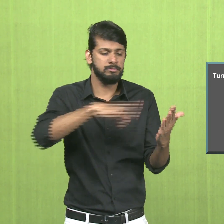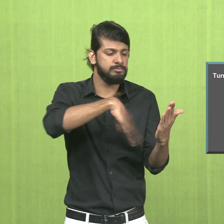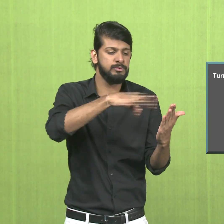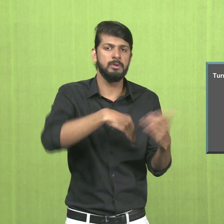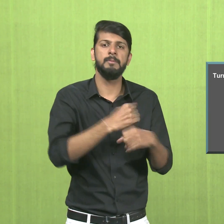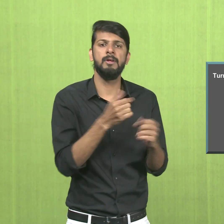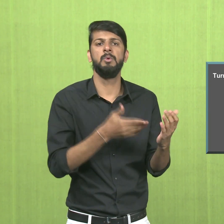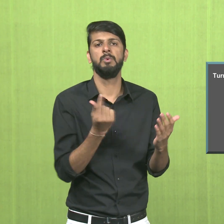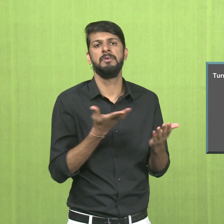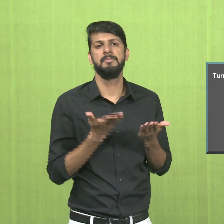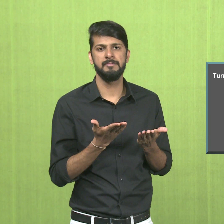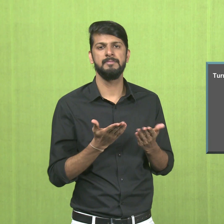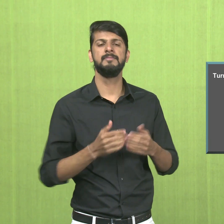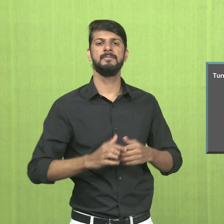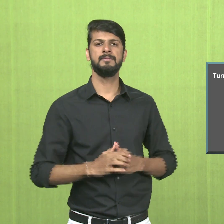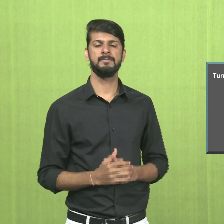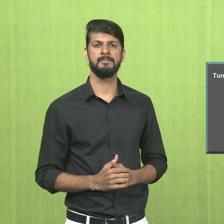And also used to make artwork.